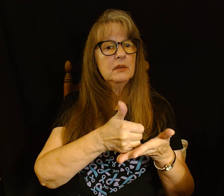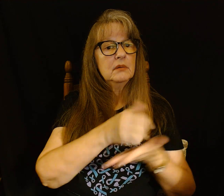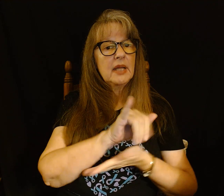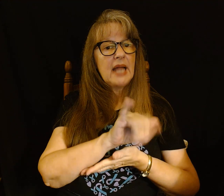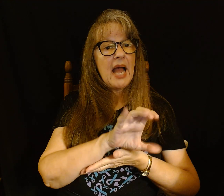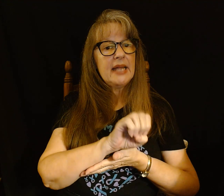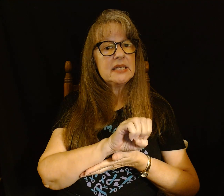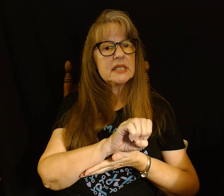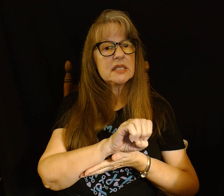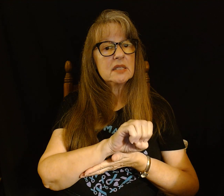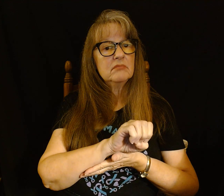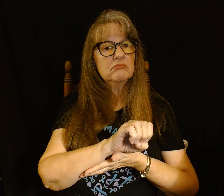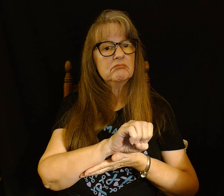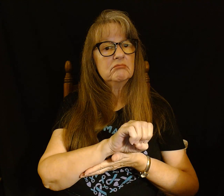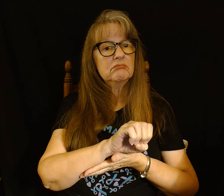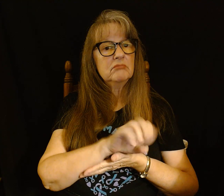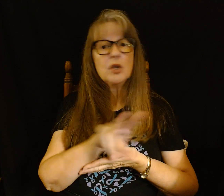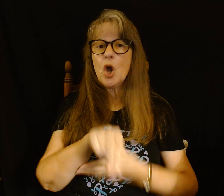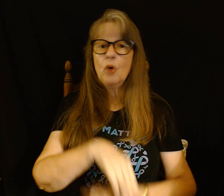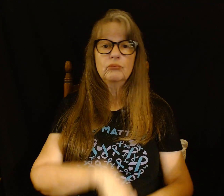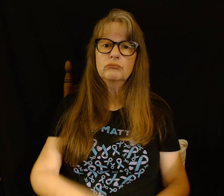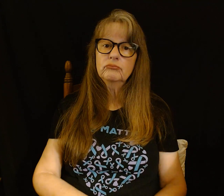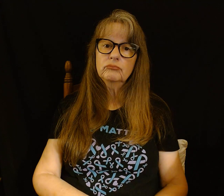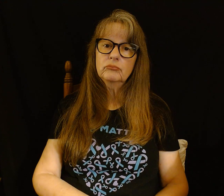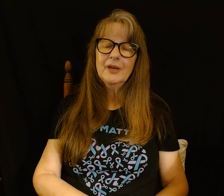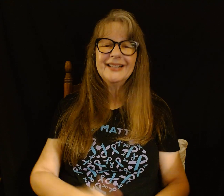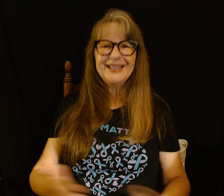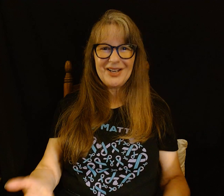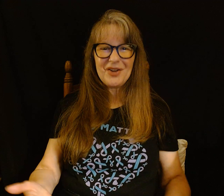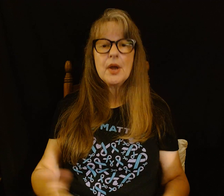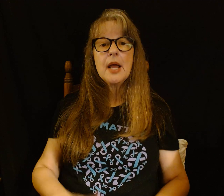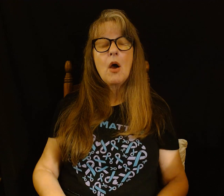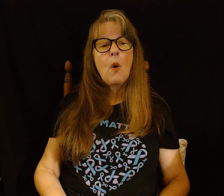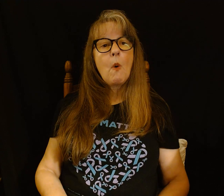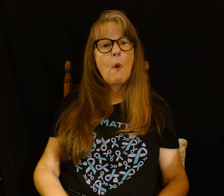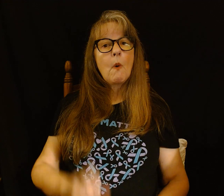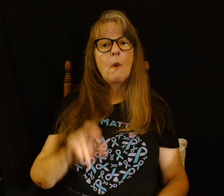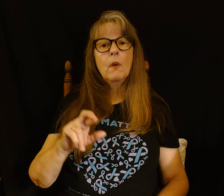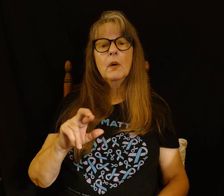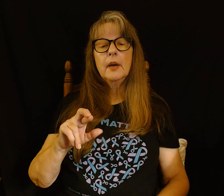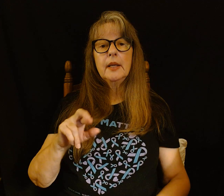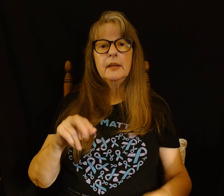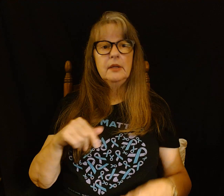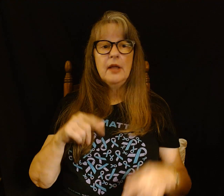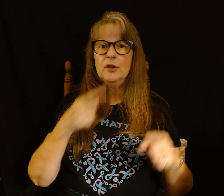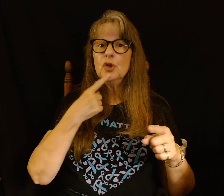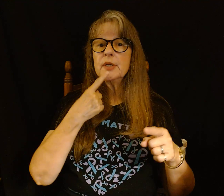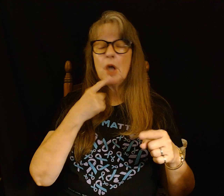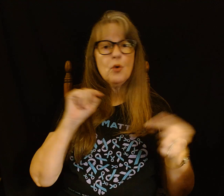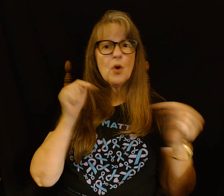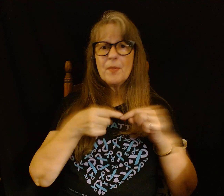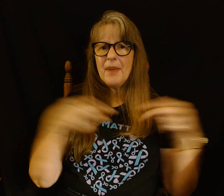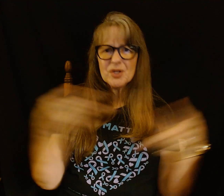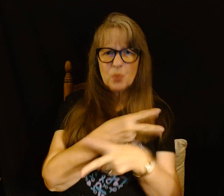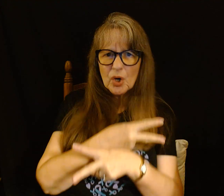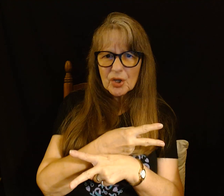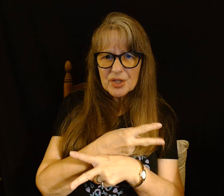Like ice? No. You know, or and then you can say, oh no, the pain is worse